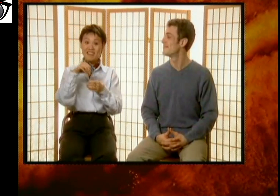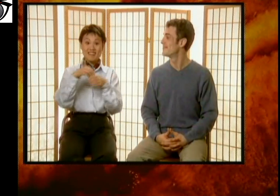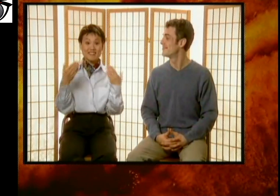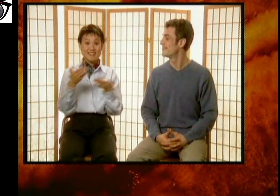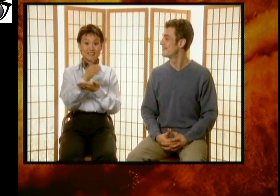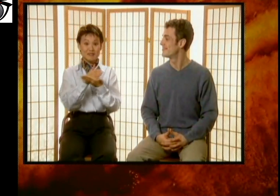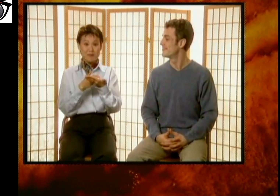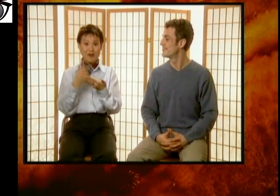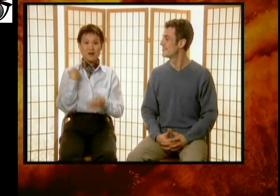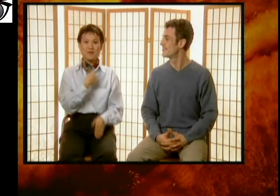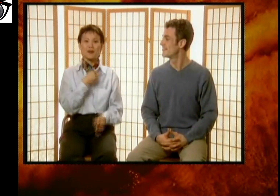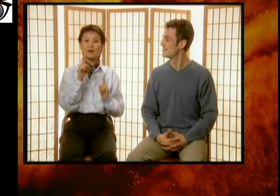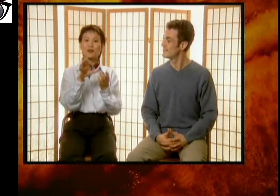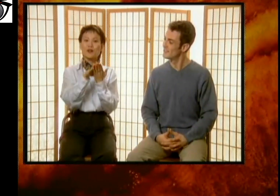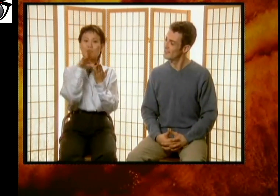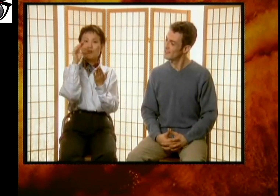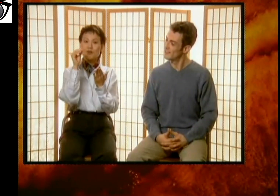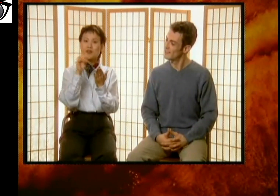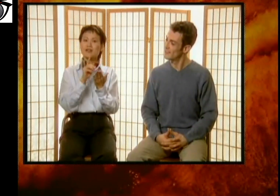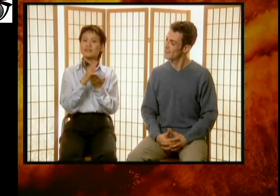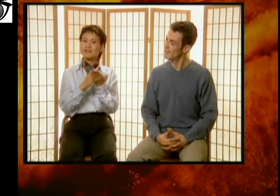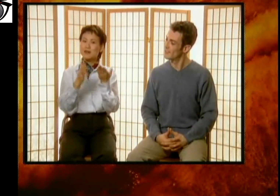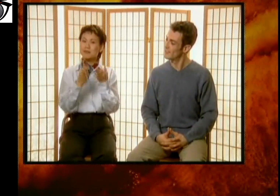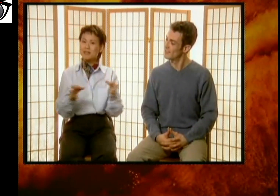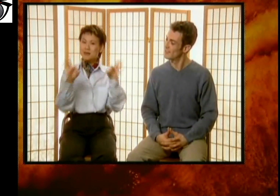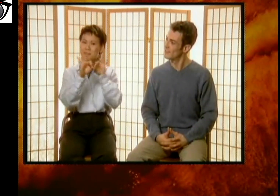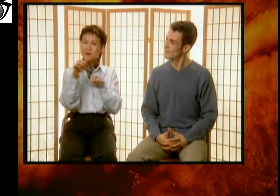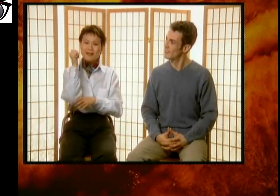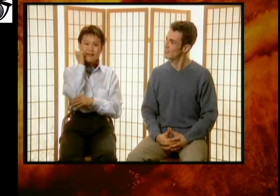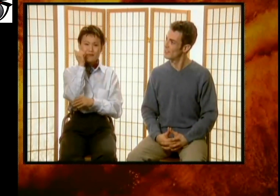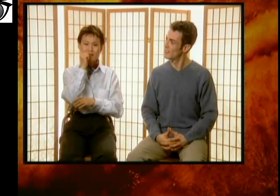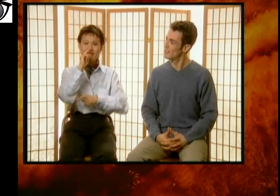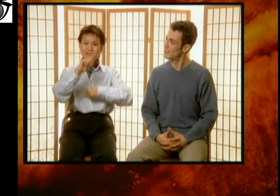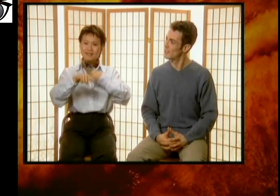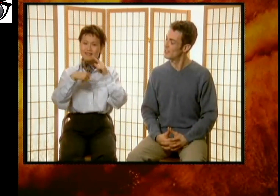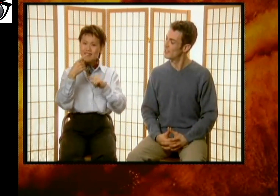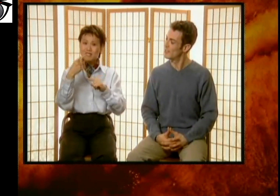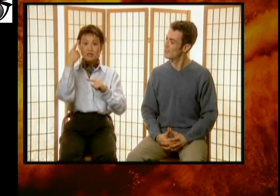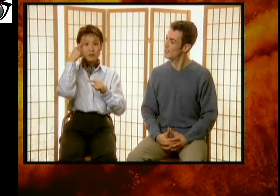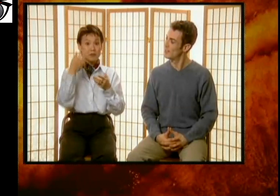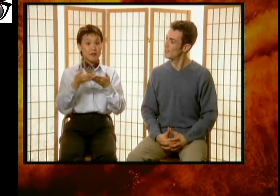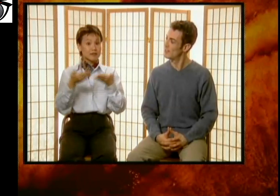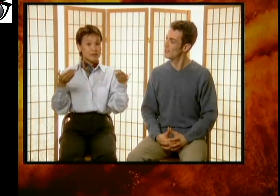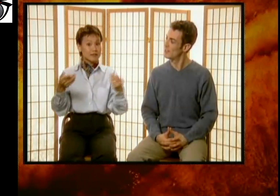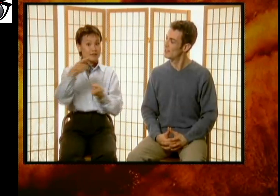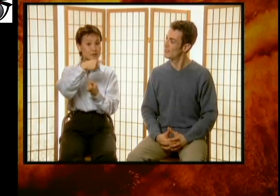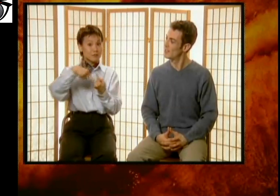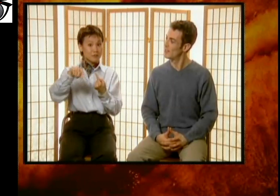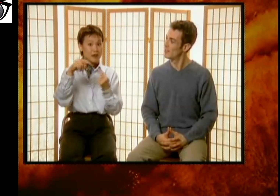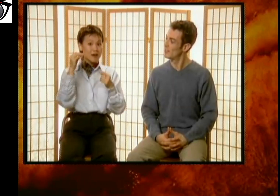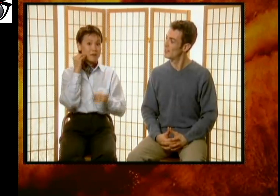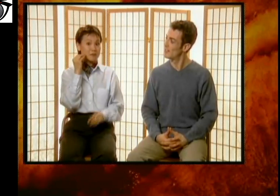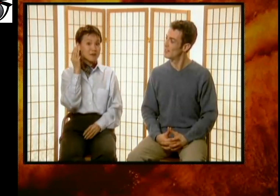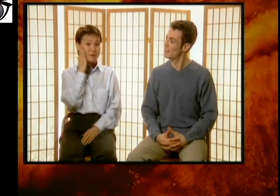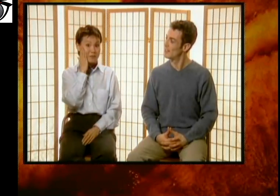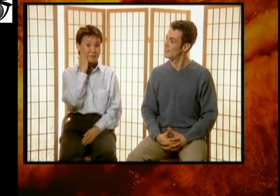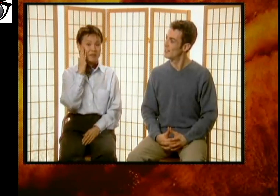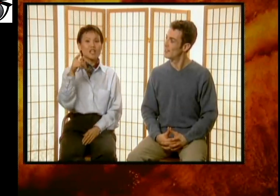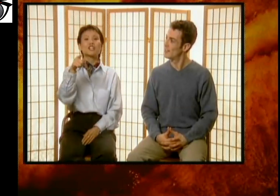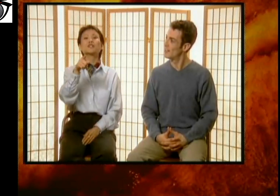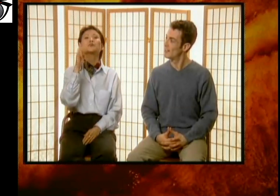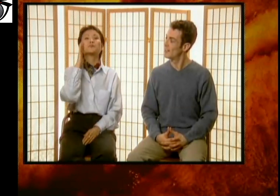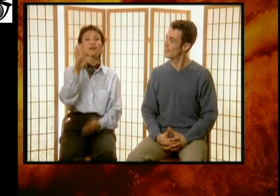Hello again. In this part, we're going to learn some important everyday signs for things around the